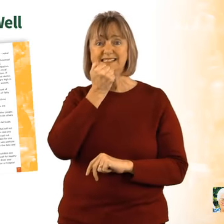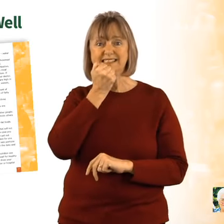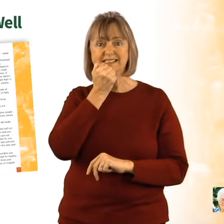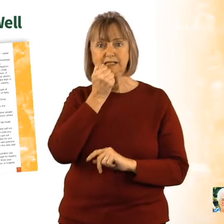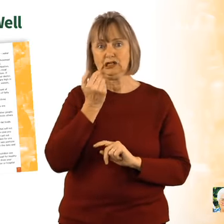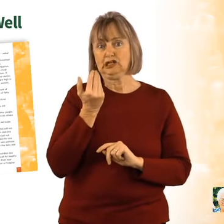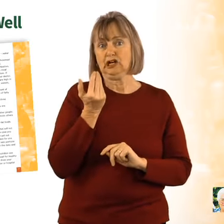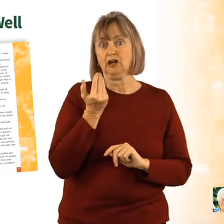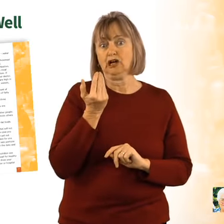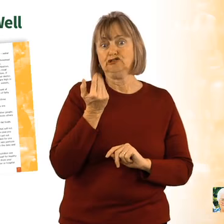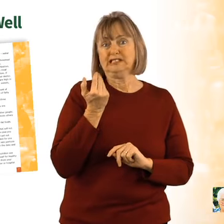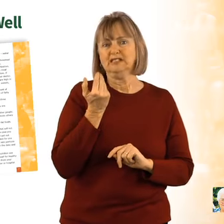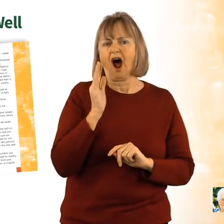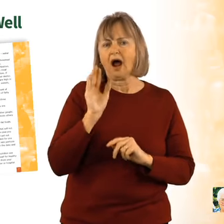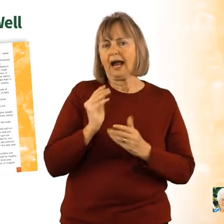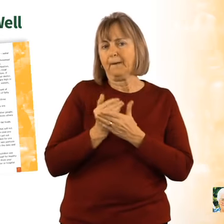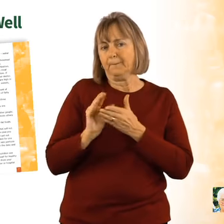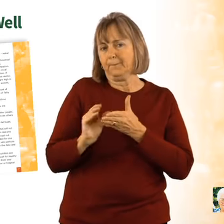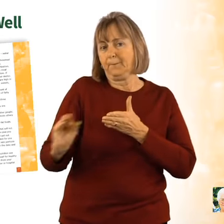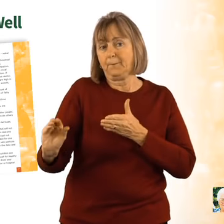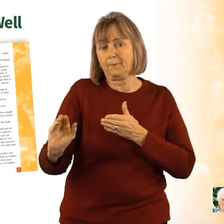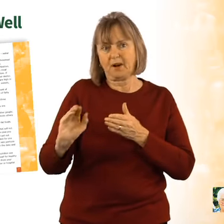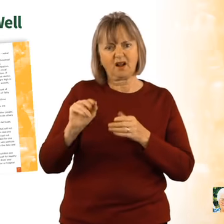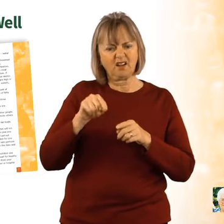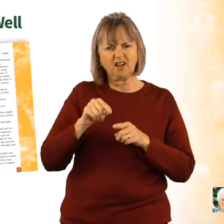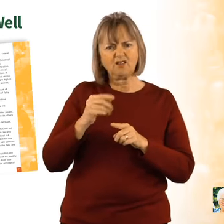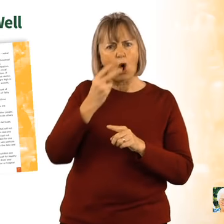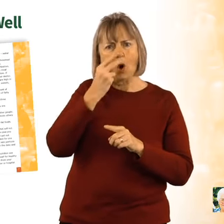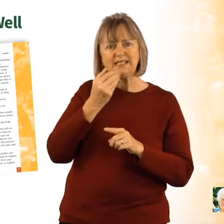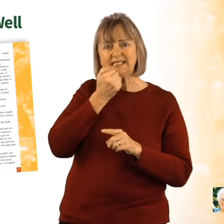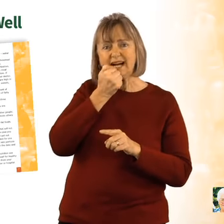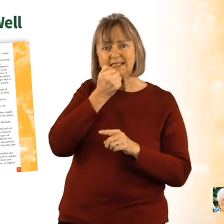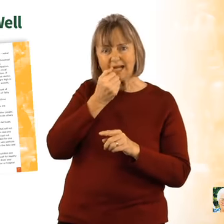Make sure you label with the date and rotate your supply.